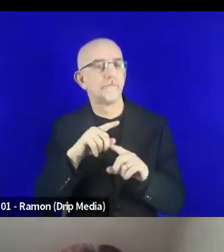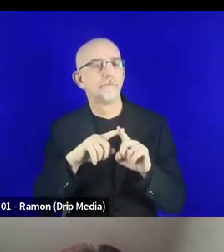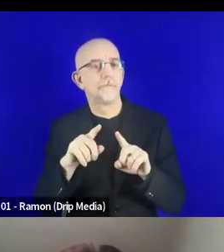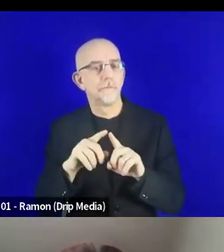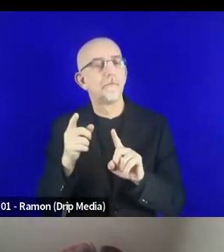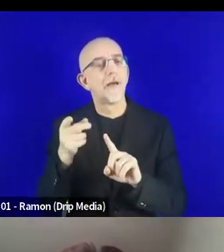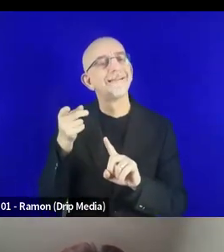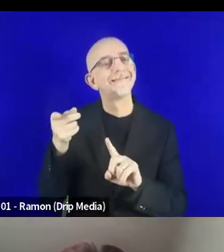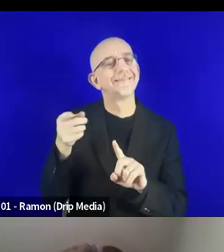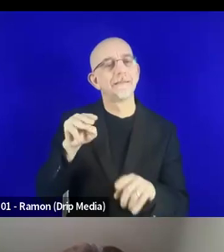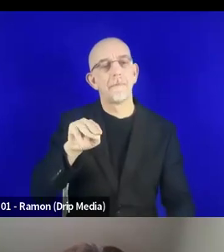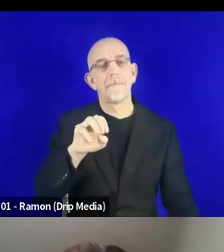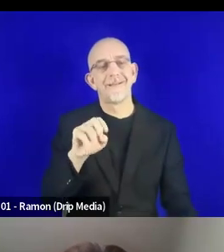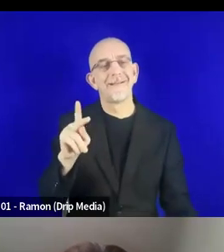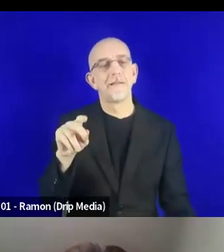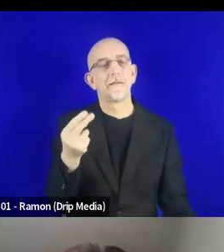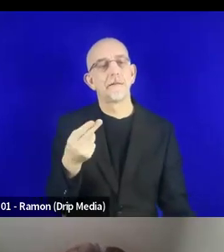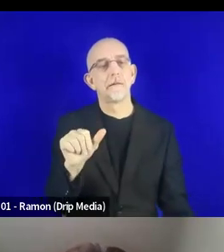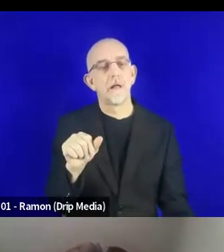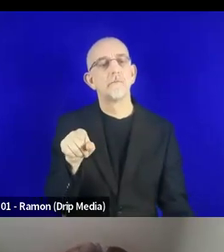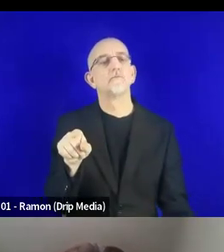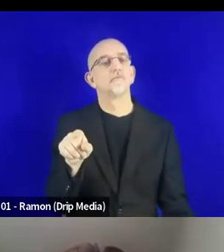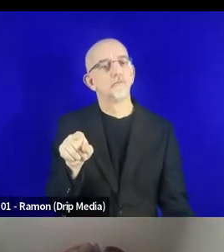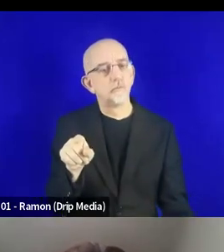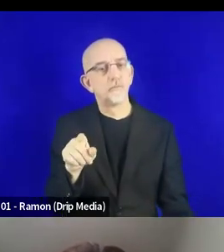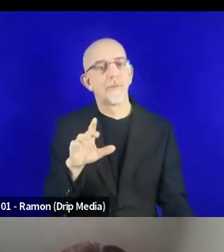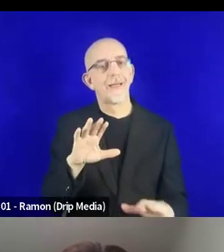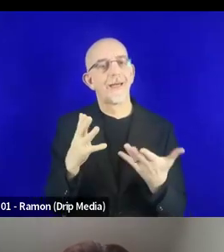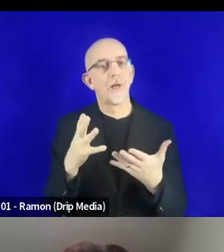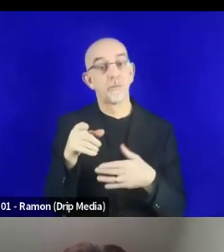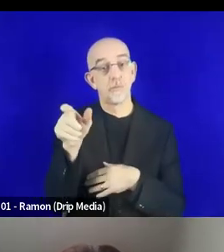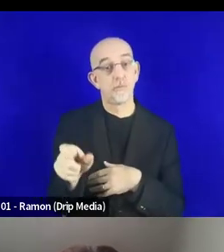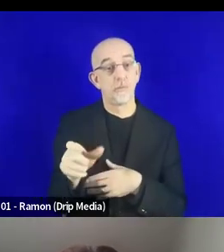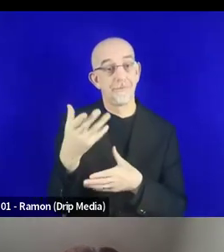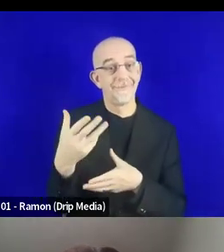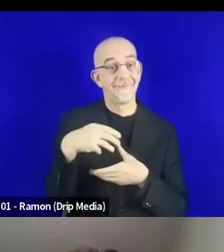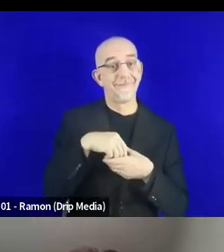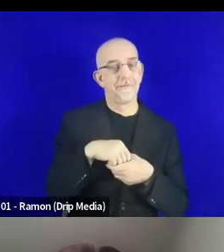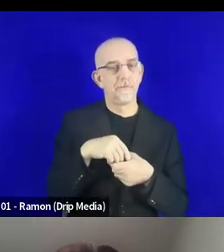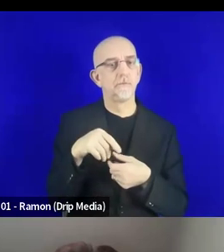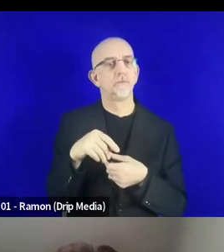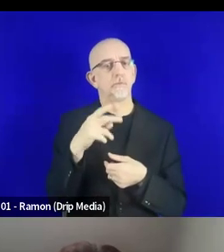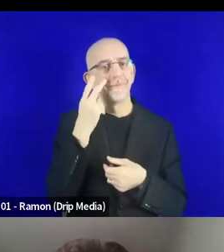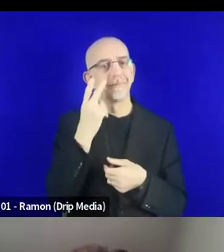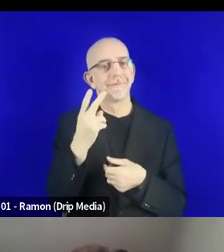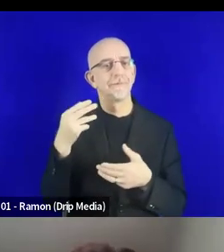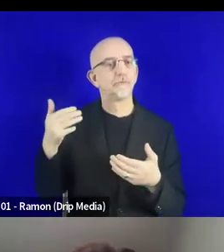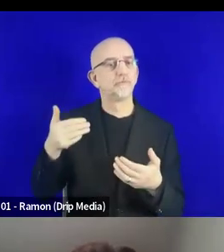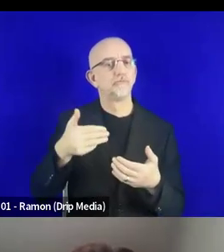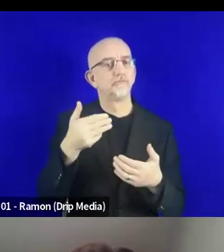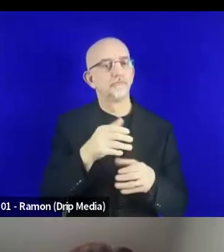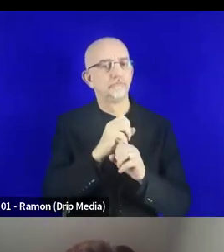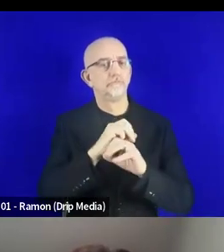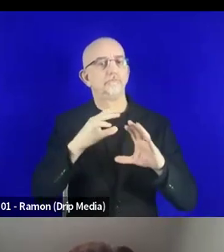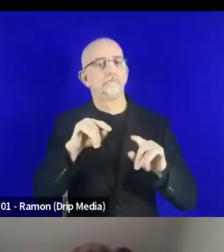think many of these efforts are really trying to develop tools, manuals,